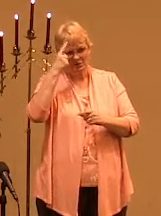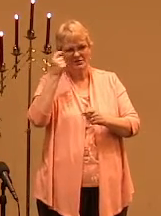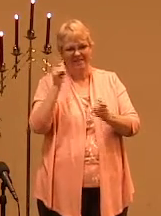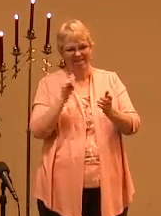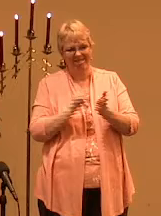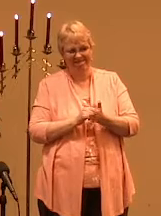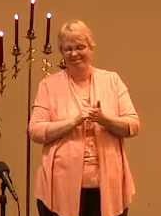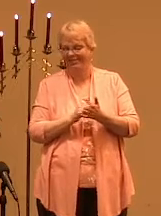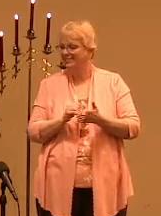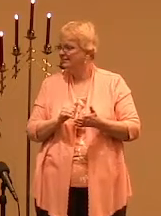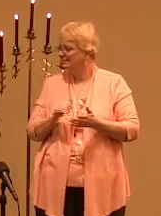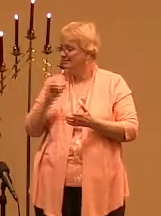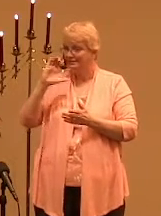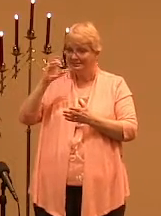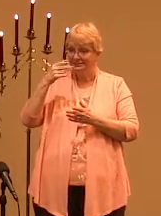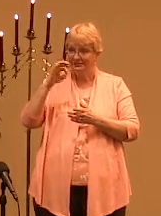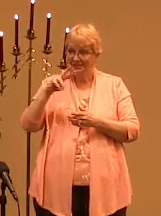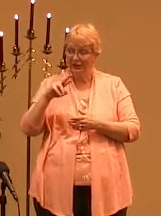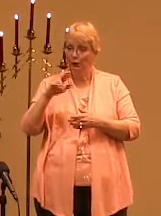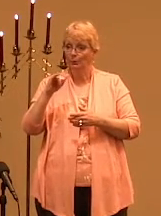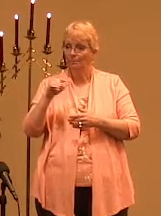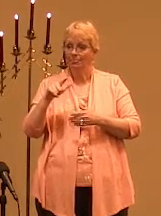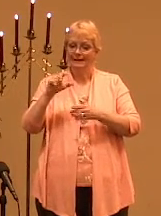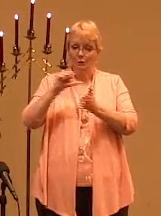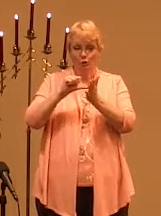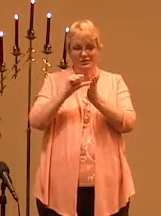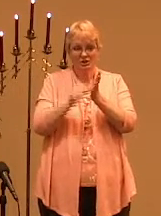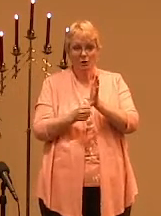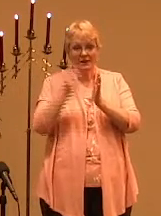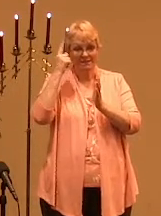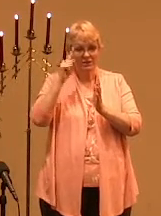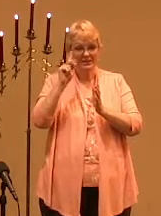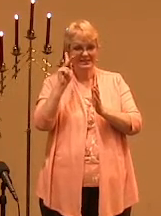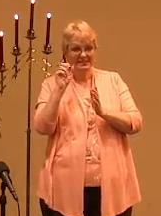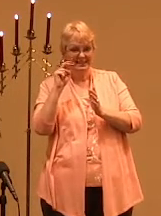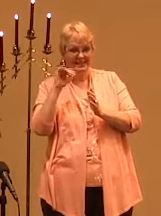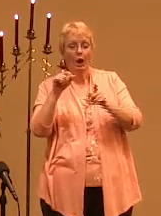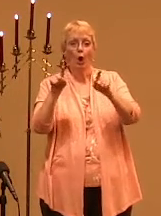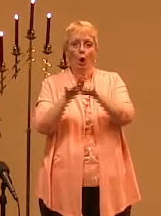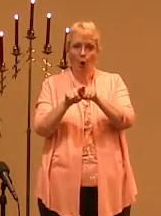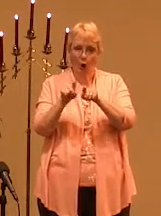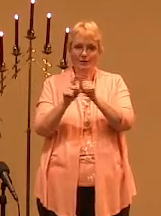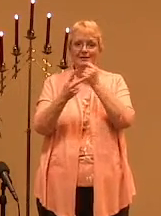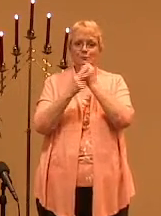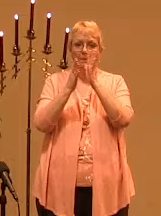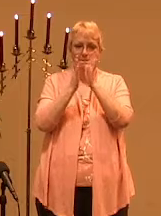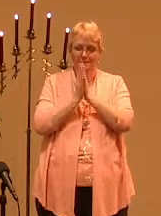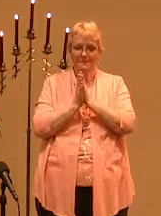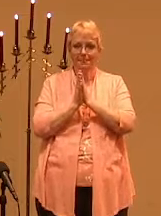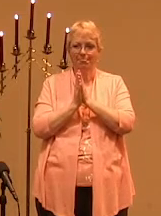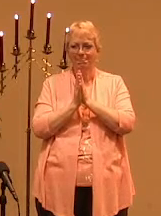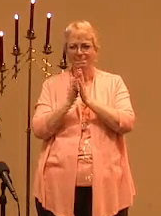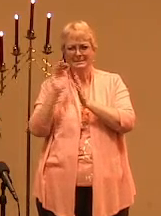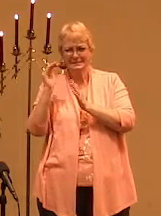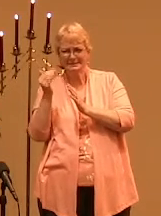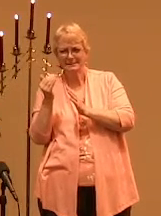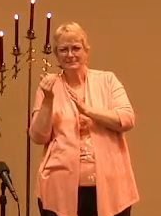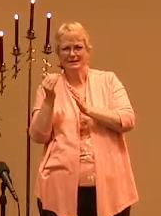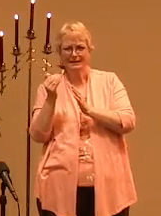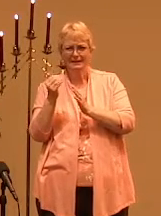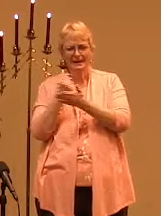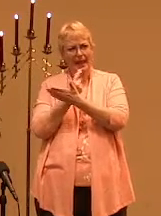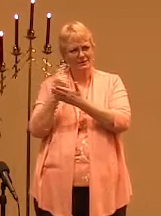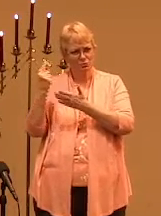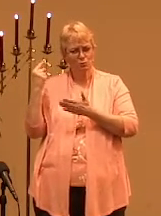So Cheryl Mayhew had a knee replacement on Wednesday as well. Keep her in prayer. It seems like that was kind of the end thing to do